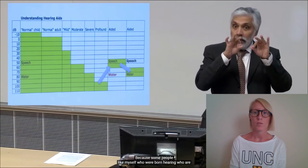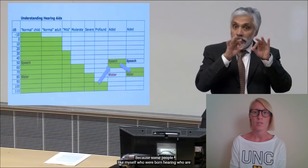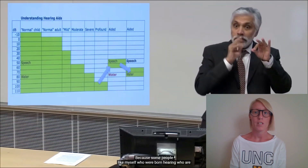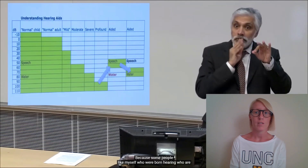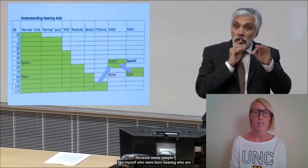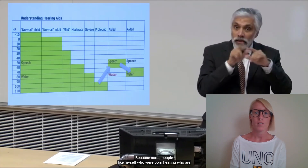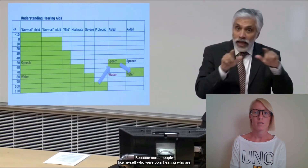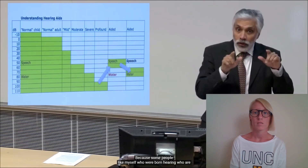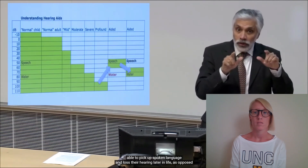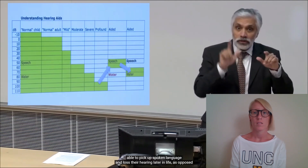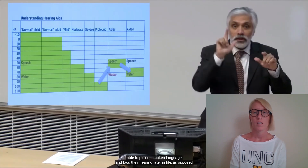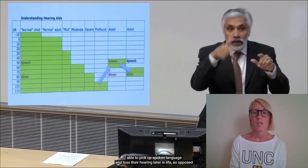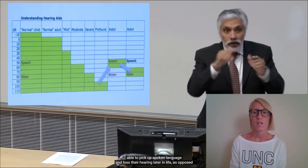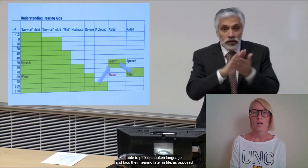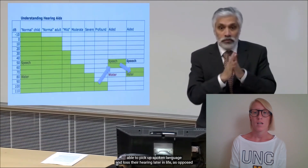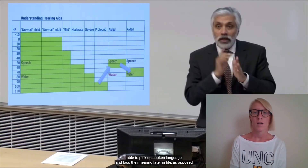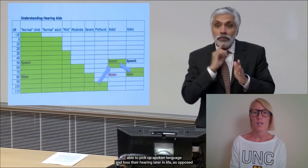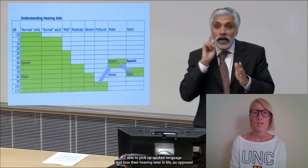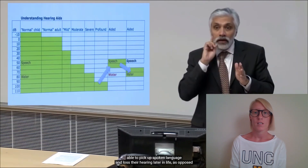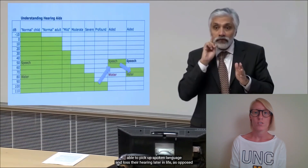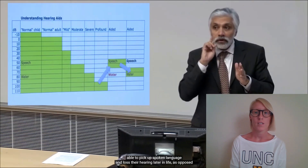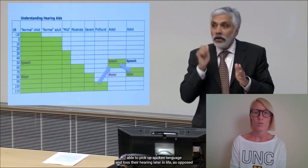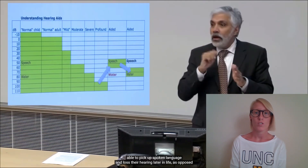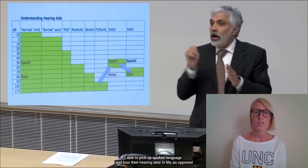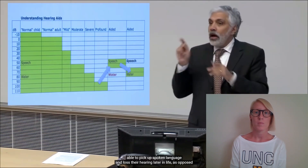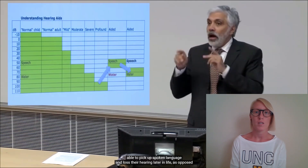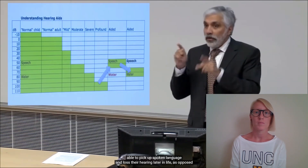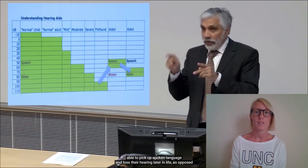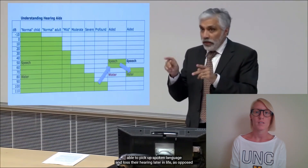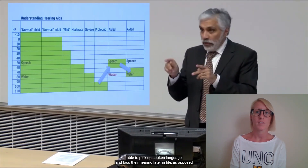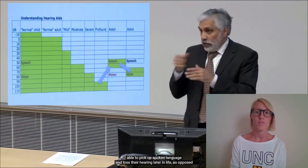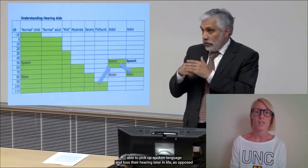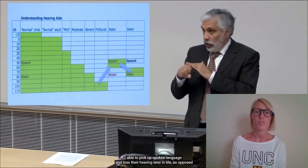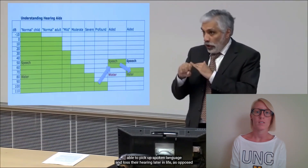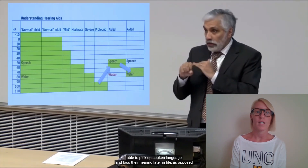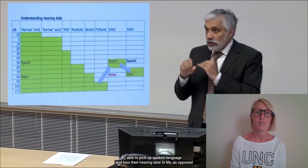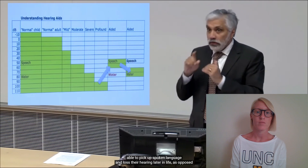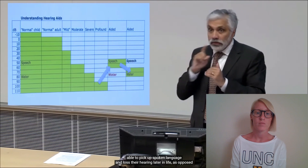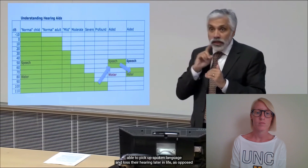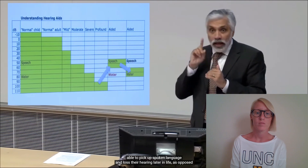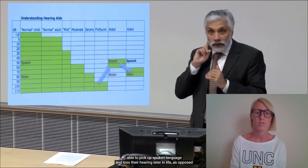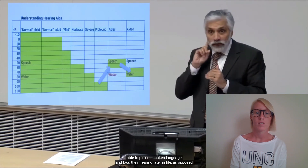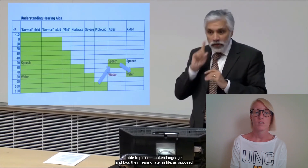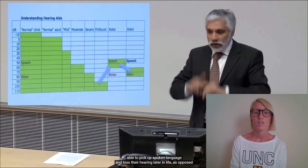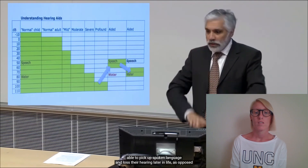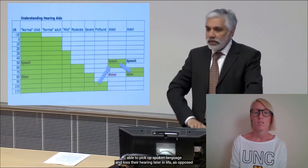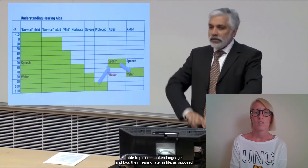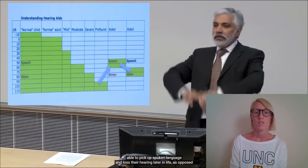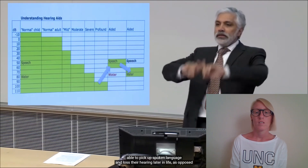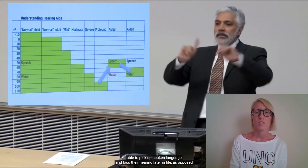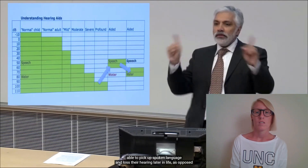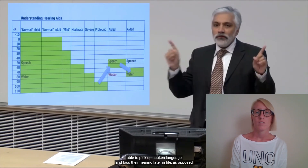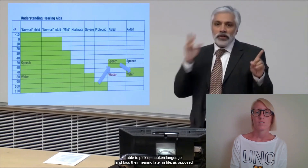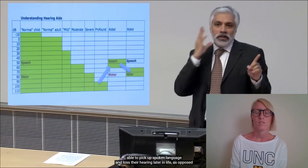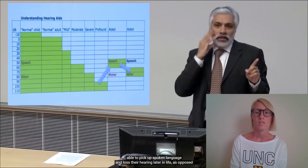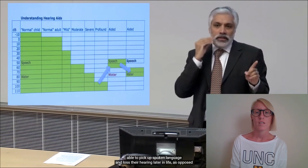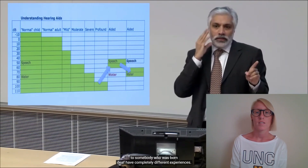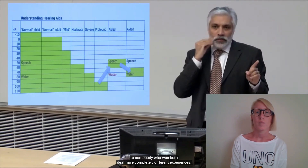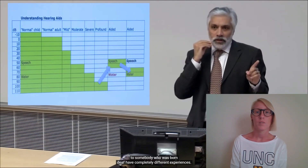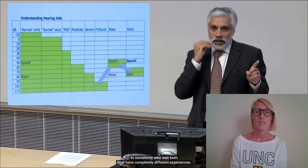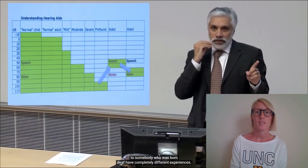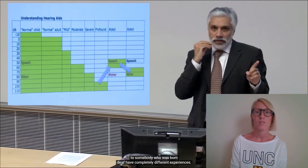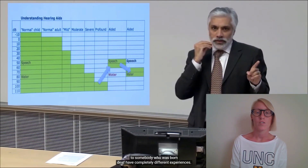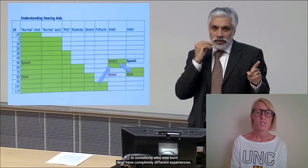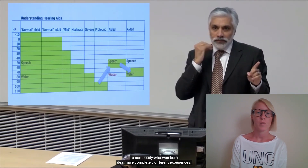were born who are born hearing, who were able to pick up spoken and language learn language and then become and deaf lost their hearing later in life, as opposed